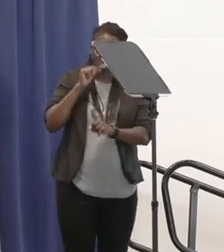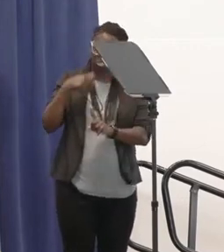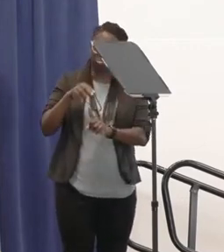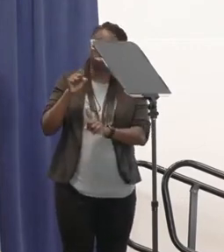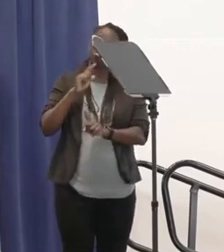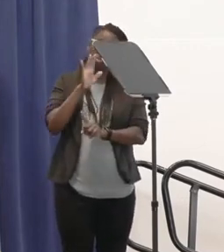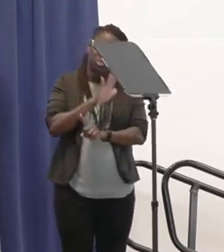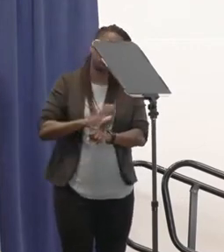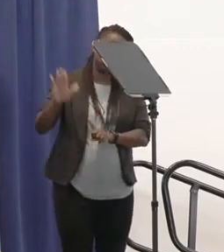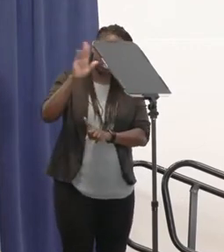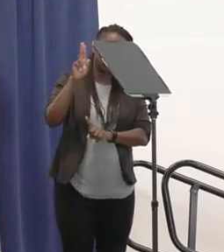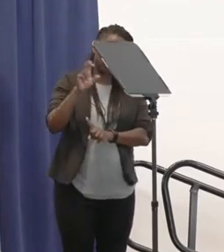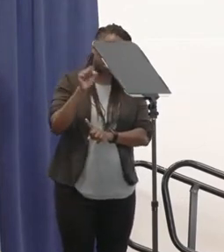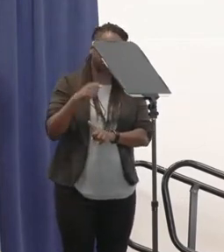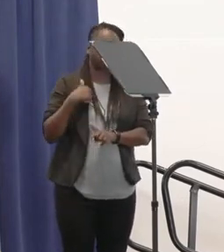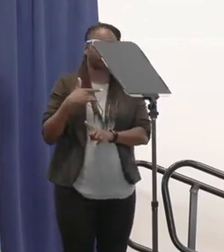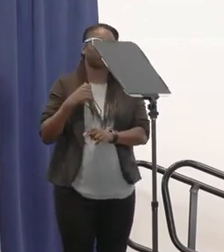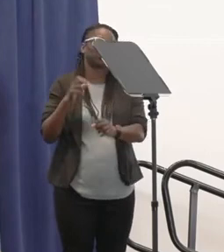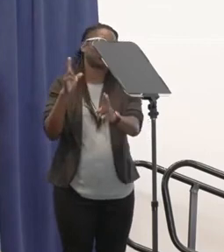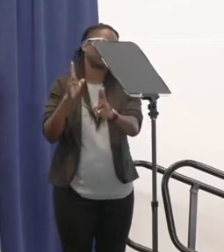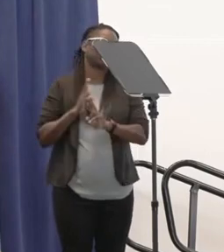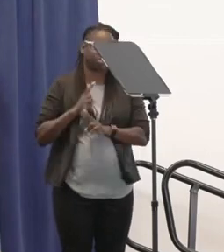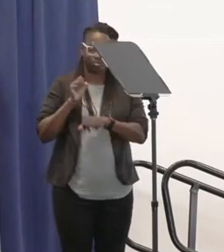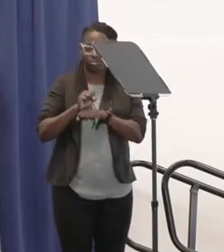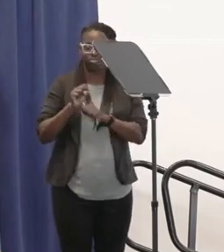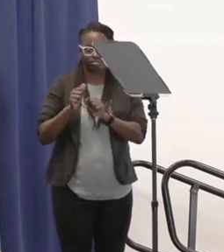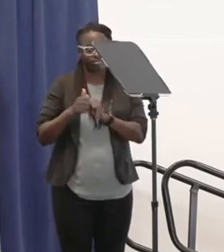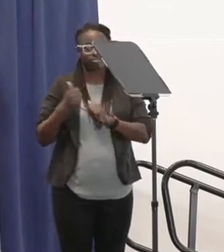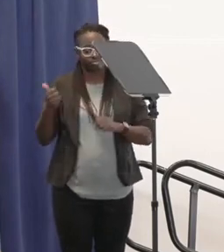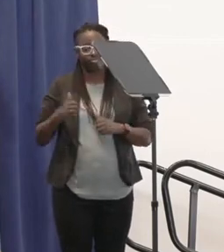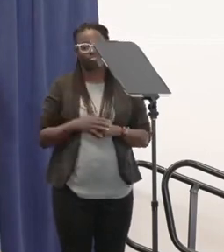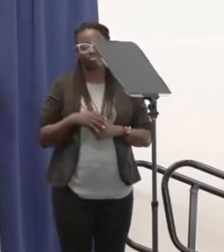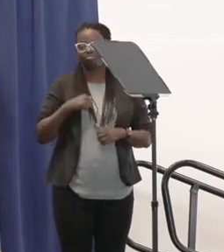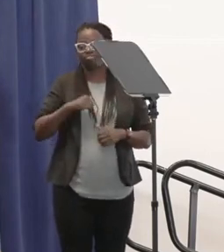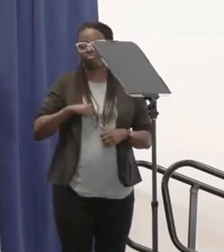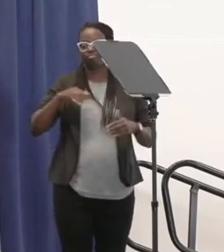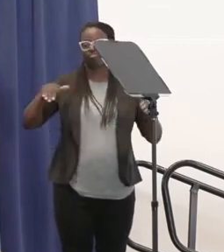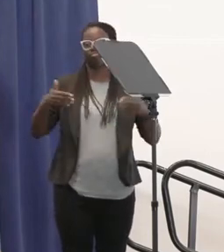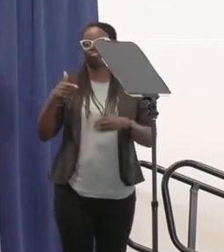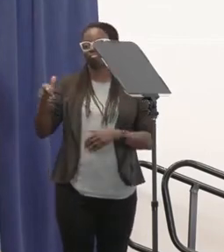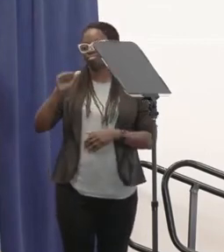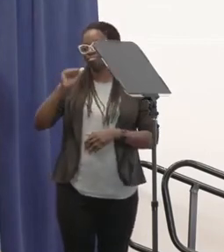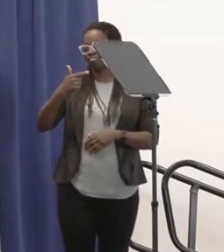honor and privilege to introduce our Attorney General, Andrea Campbell.